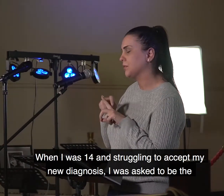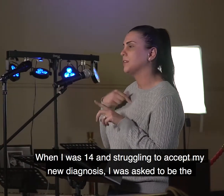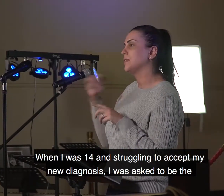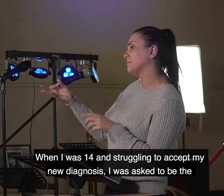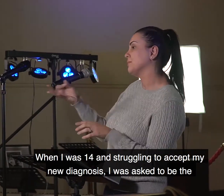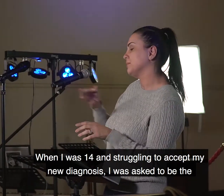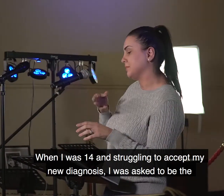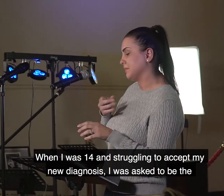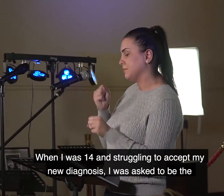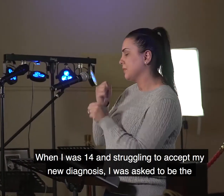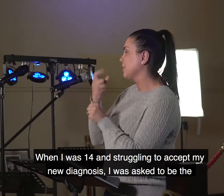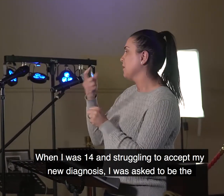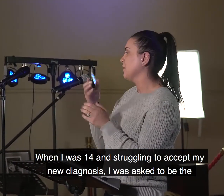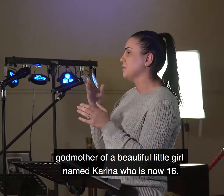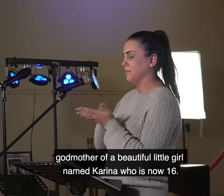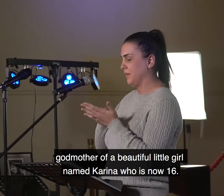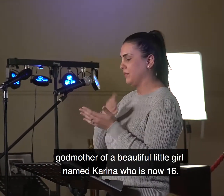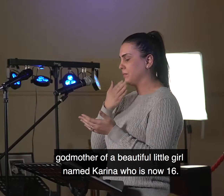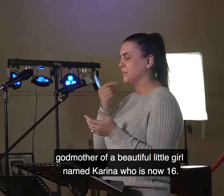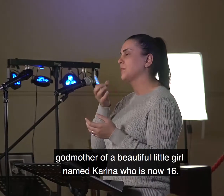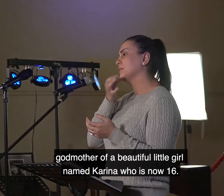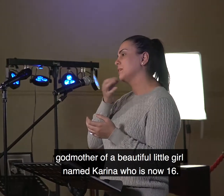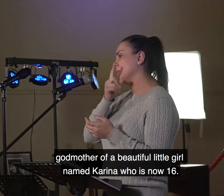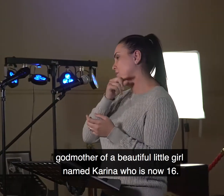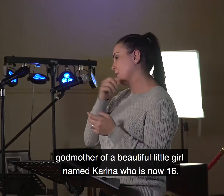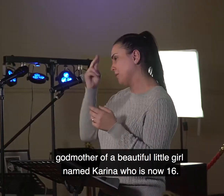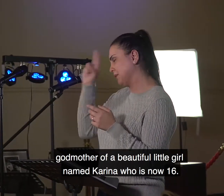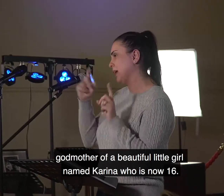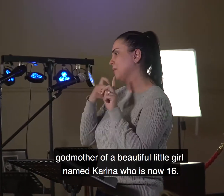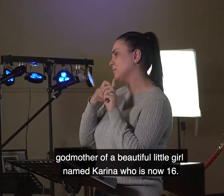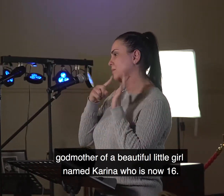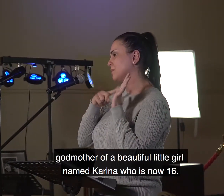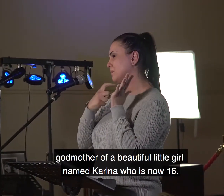diagnosis, I was asked to be the godmother of a beautiful little girl named Karina,